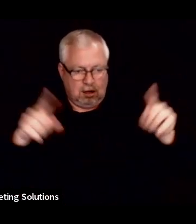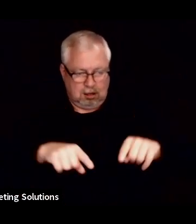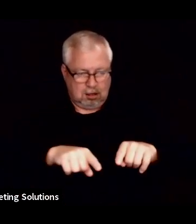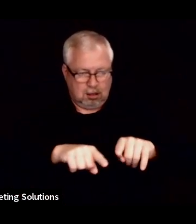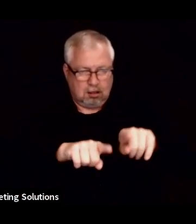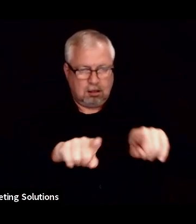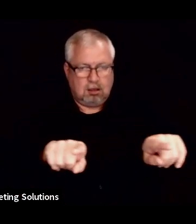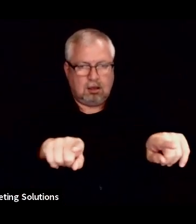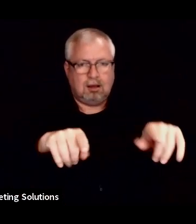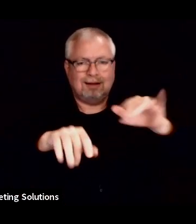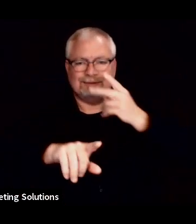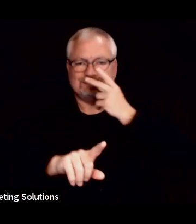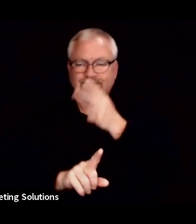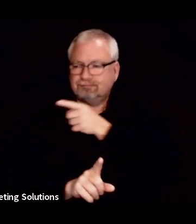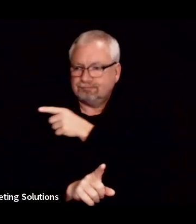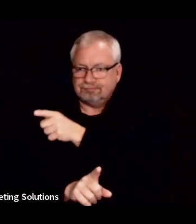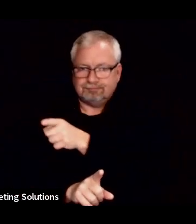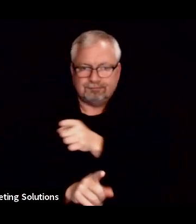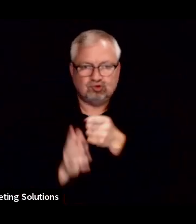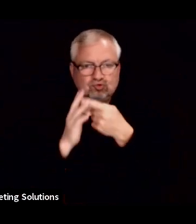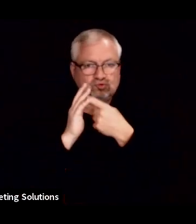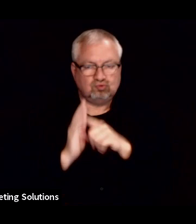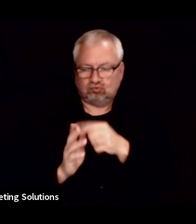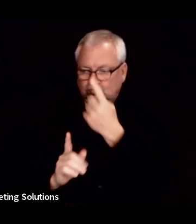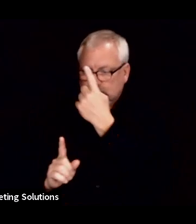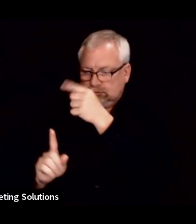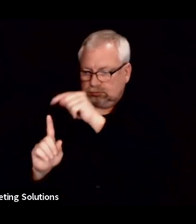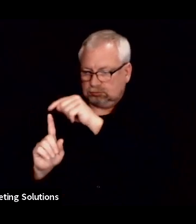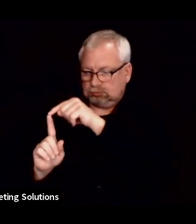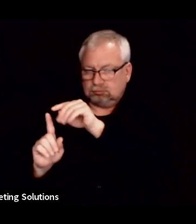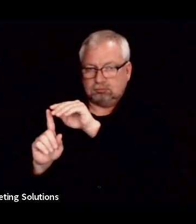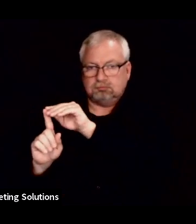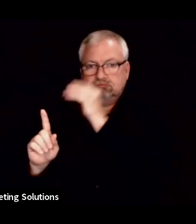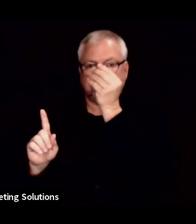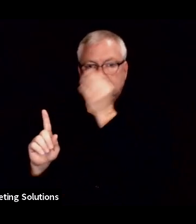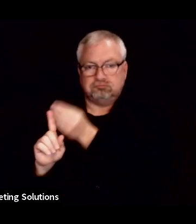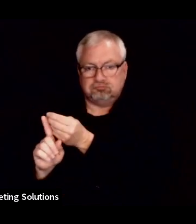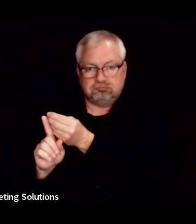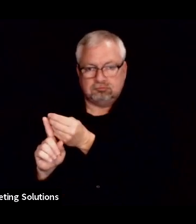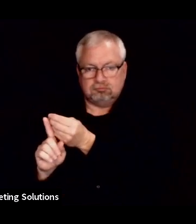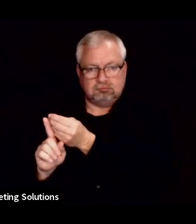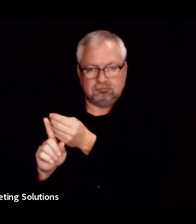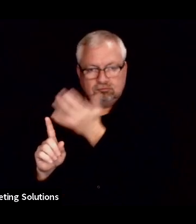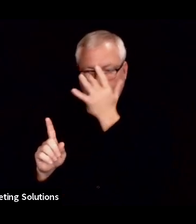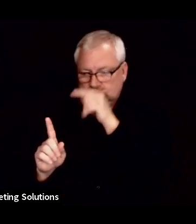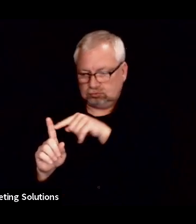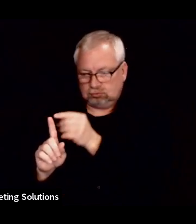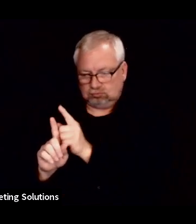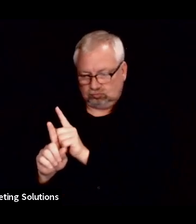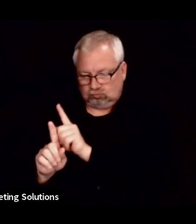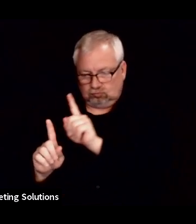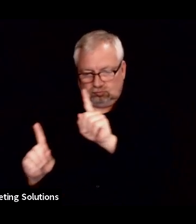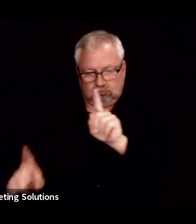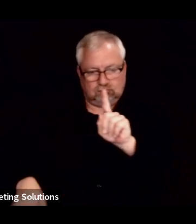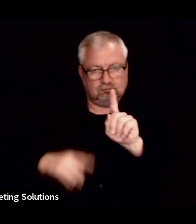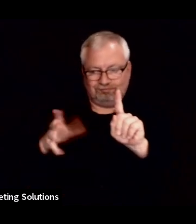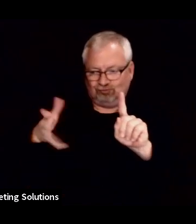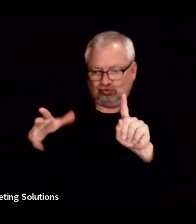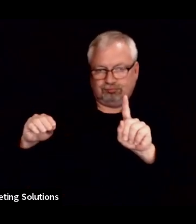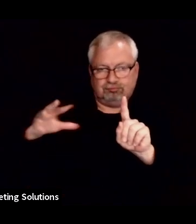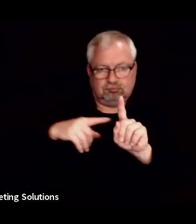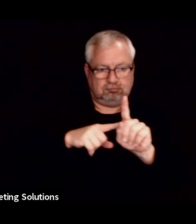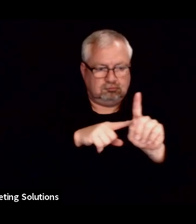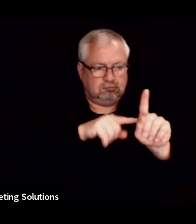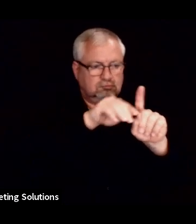it doesn't just stay in that location because people move. And that really is a reminder for all of us, again, that